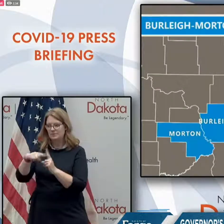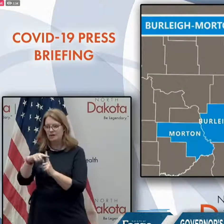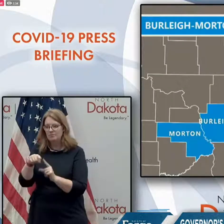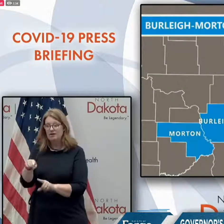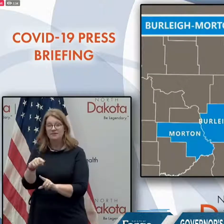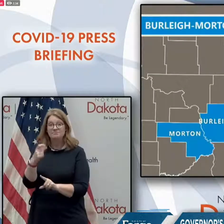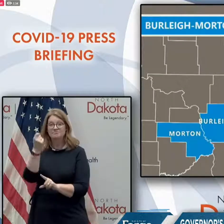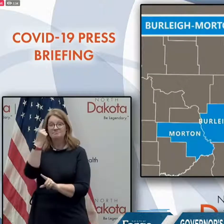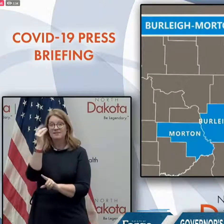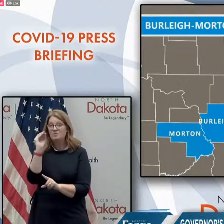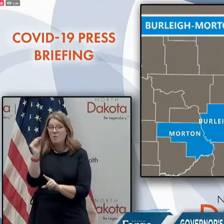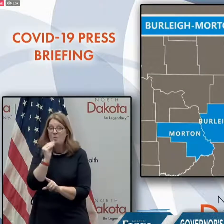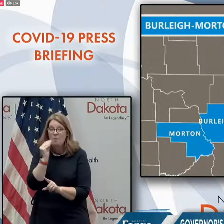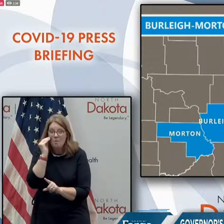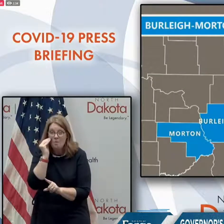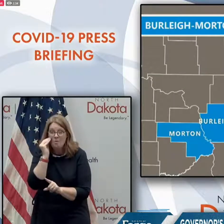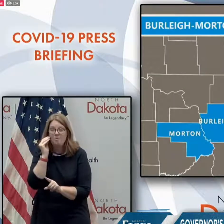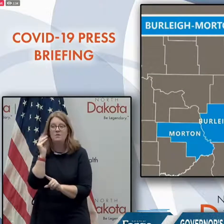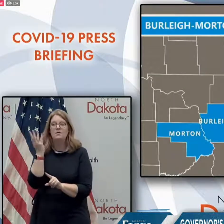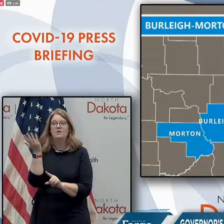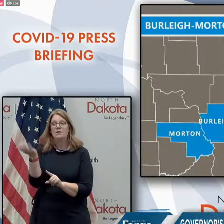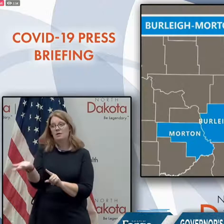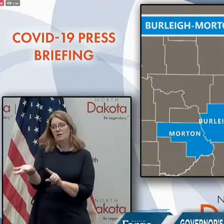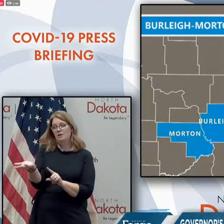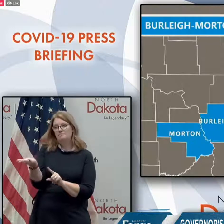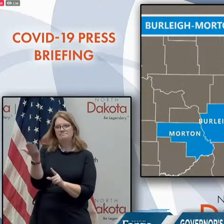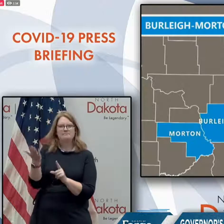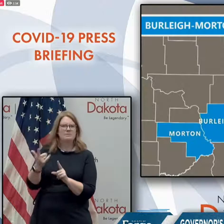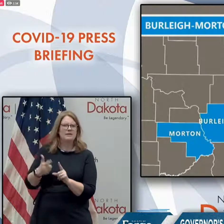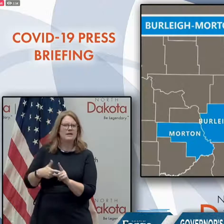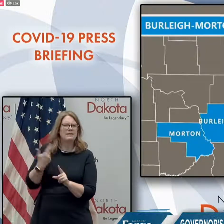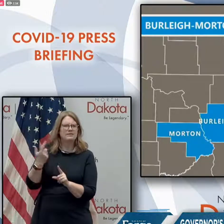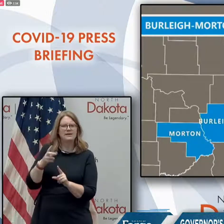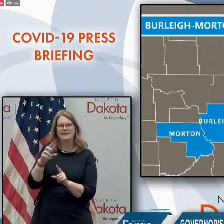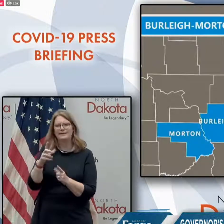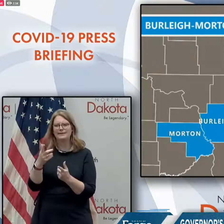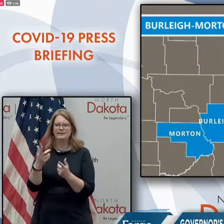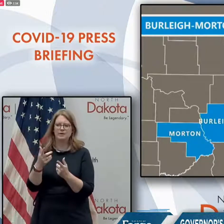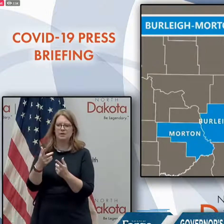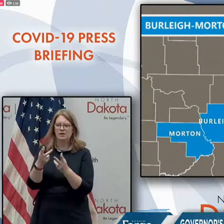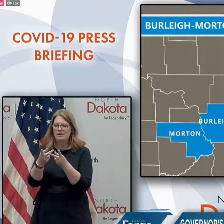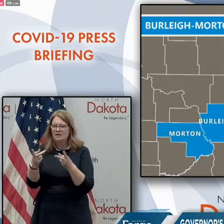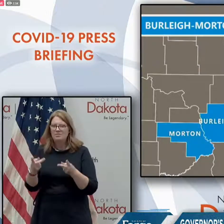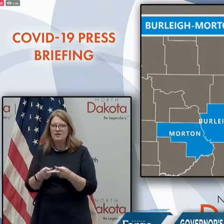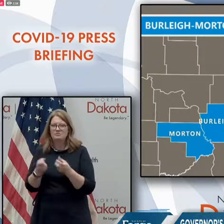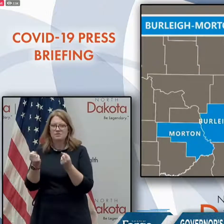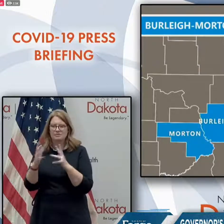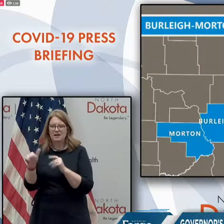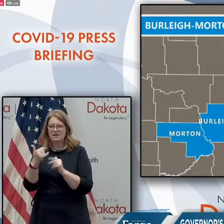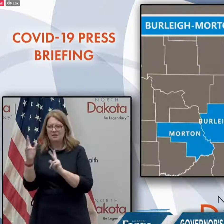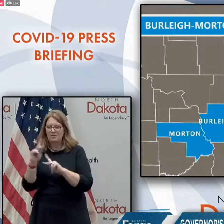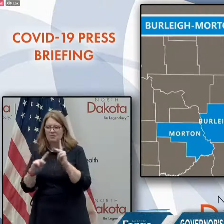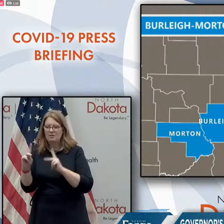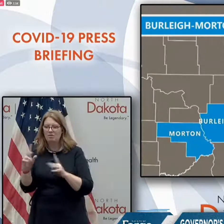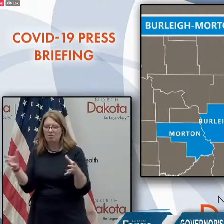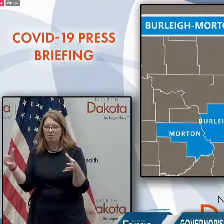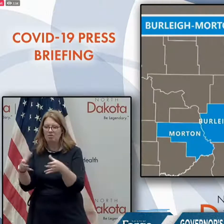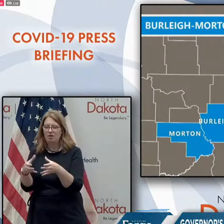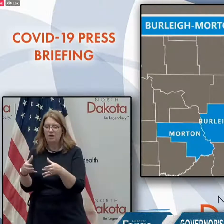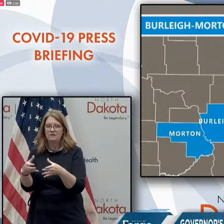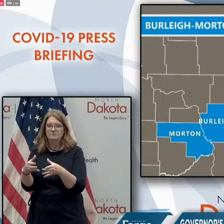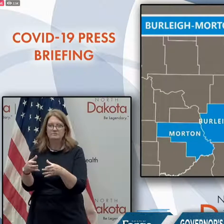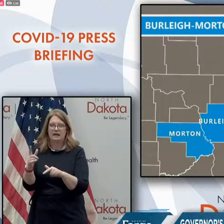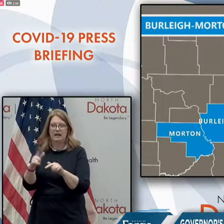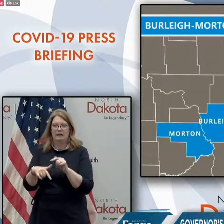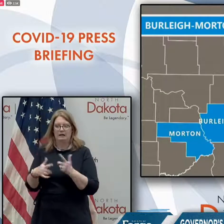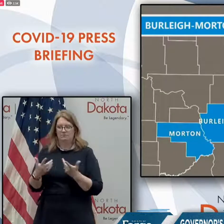homeless or who are living in other congregate housing settings but don't have any options to go elsewhere. And so again, they're going to